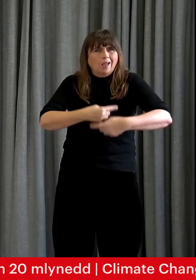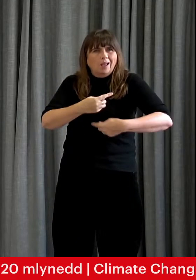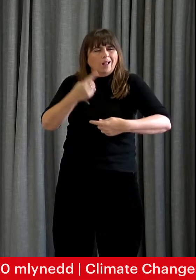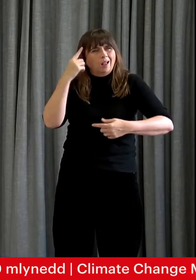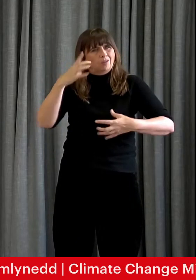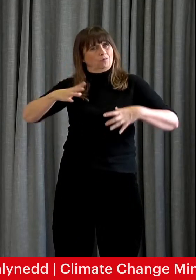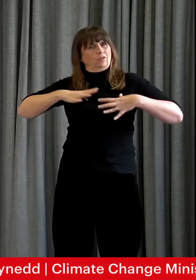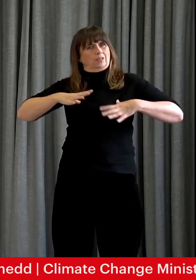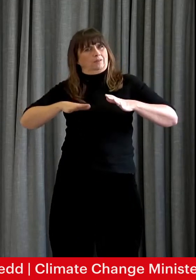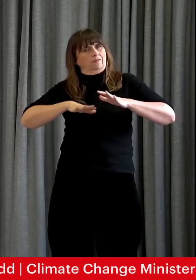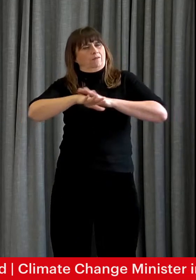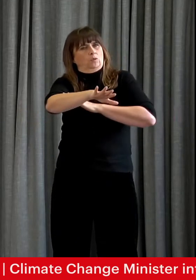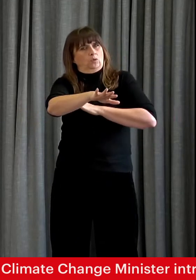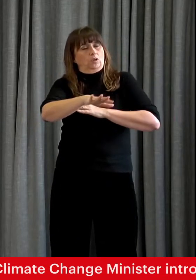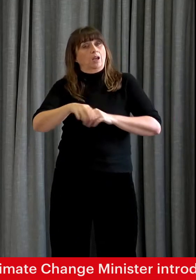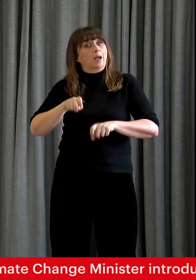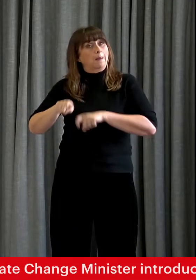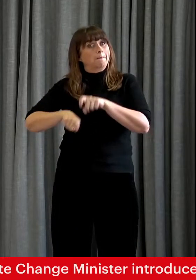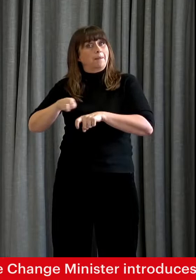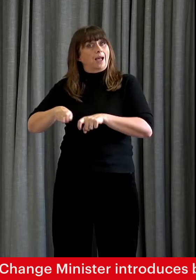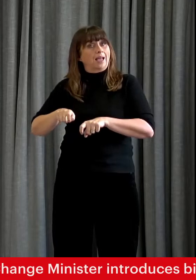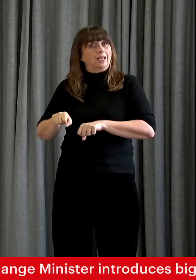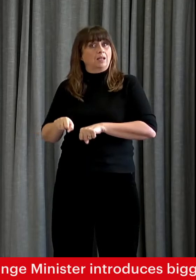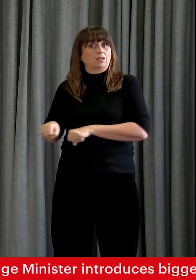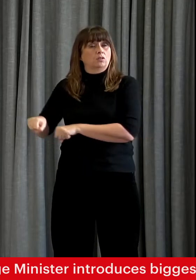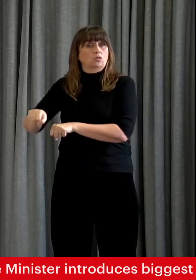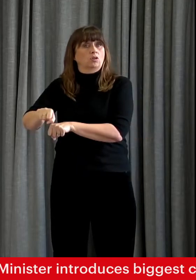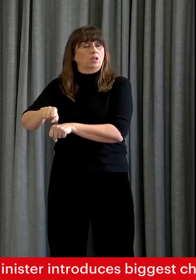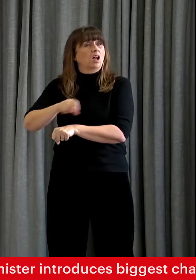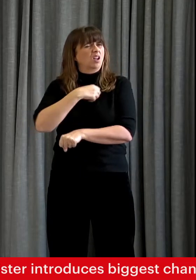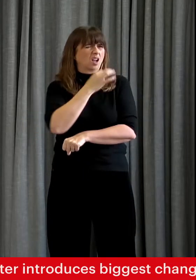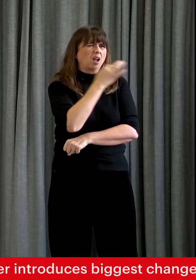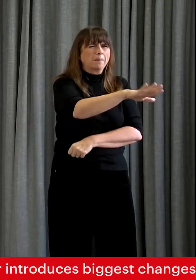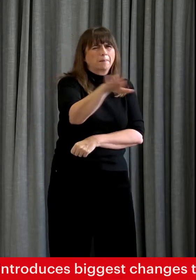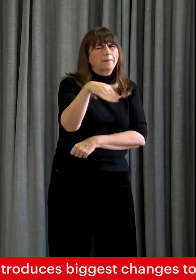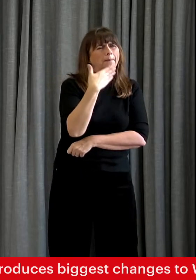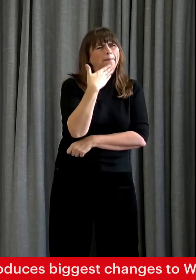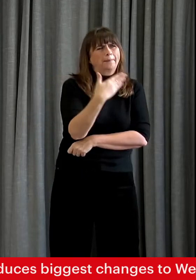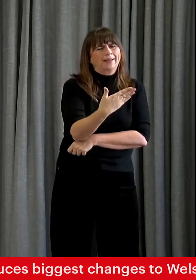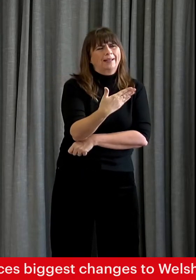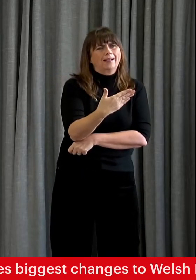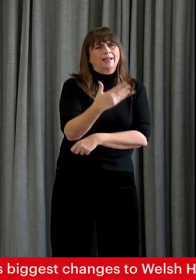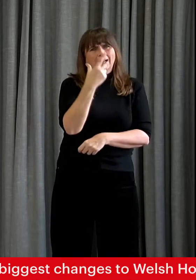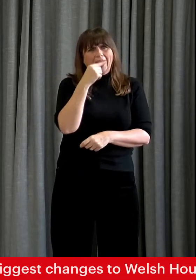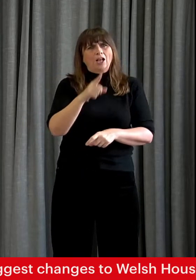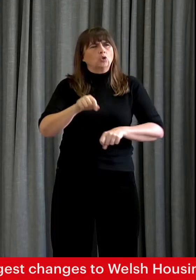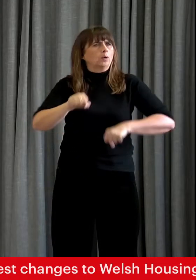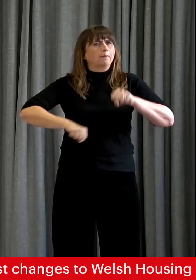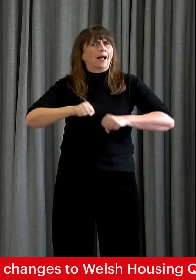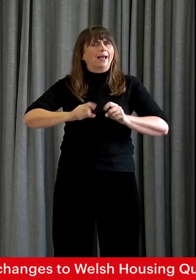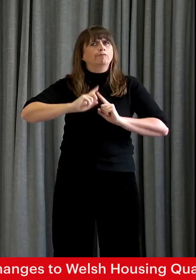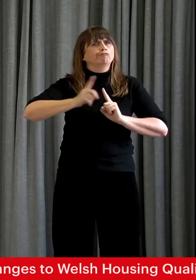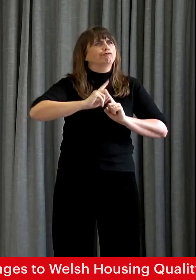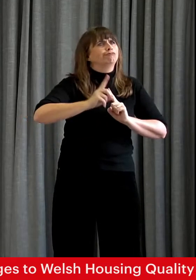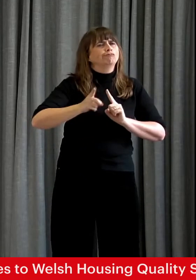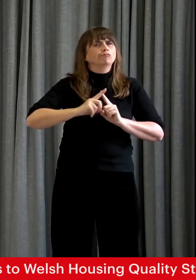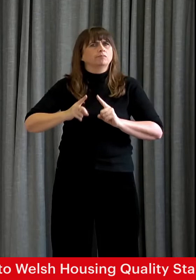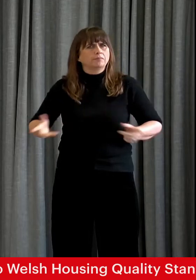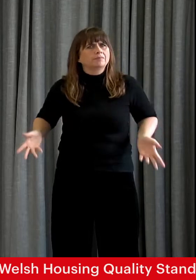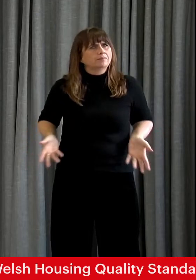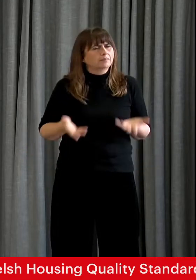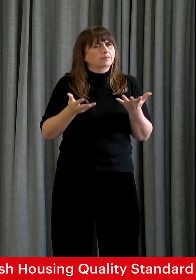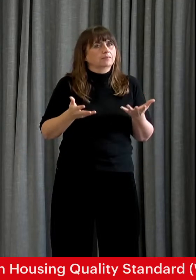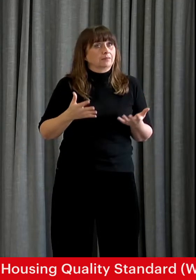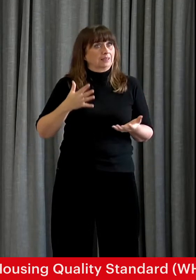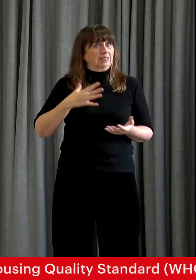our housing. And the bicycle storage is the same thing. If we're asking people to undertake active travel and to have more active lives,